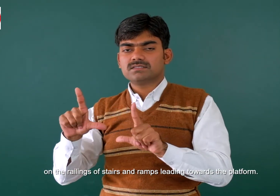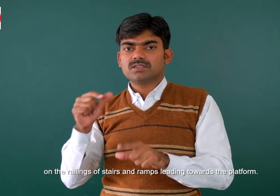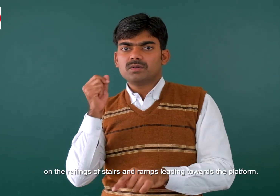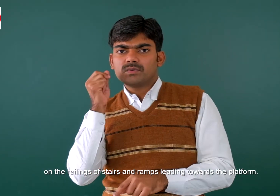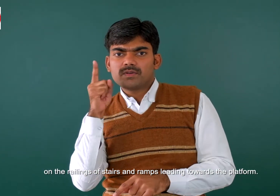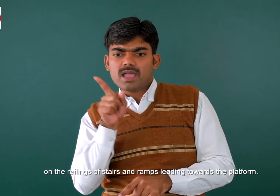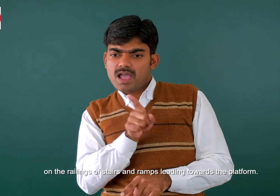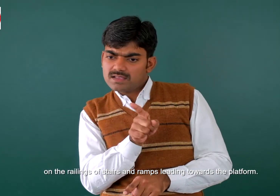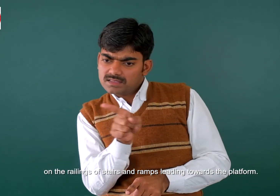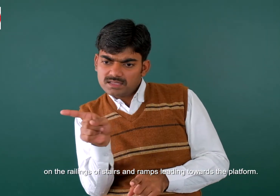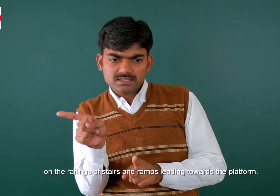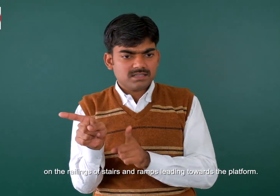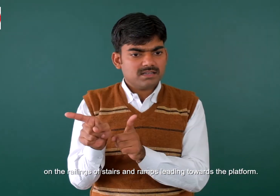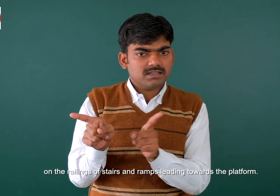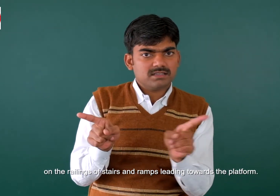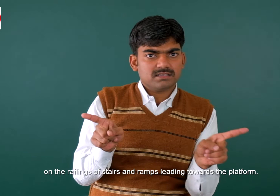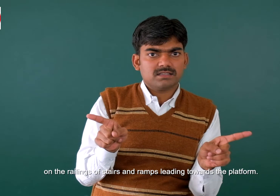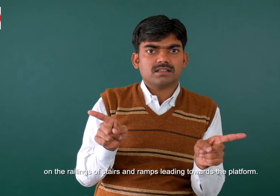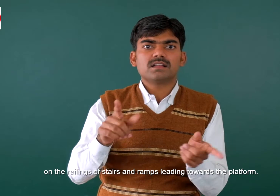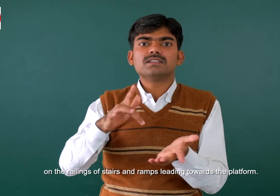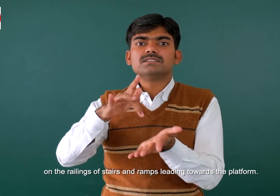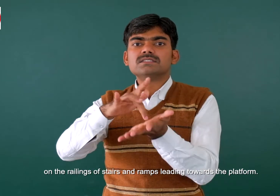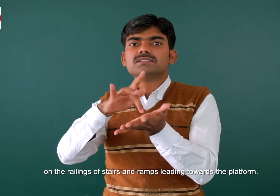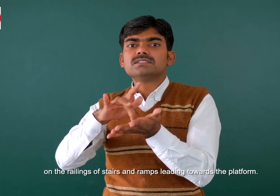and ramps leading towards the platforms.